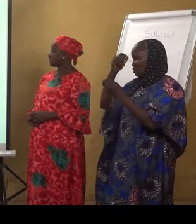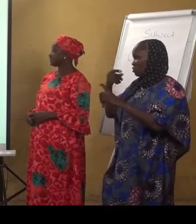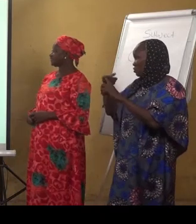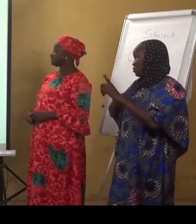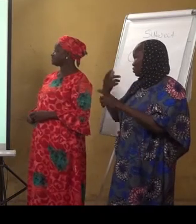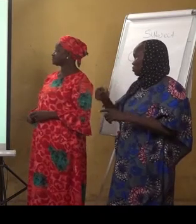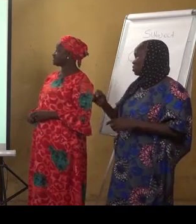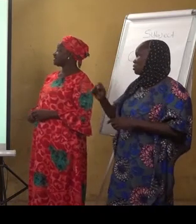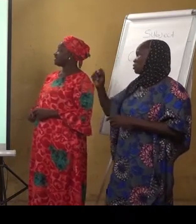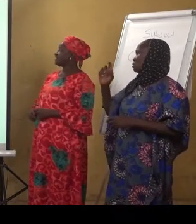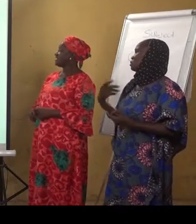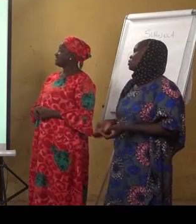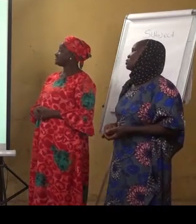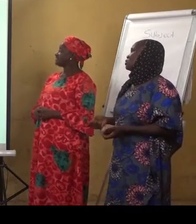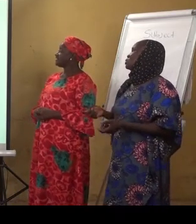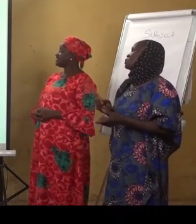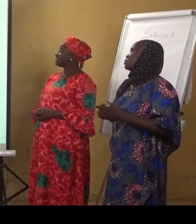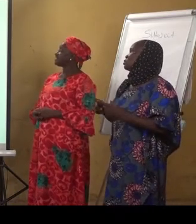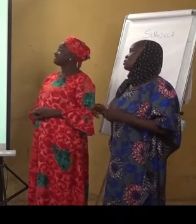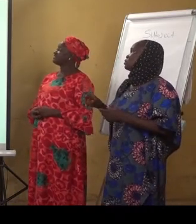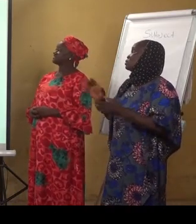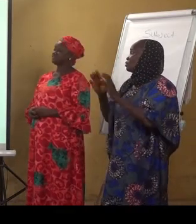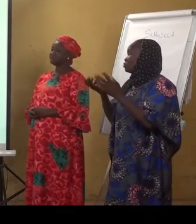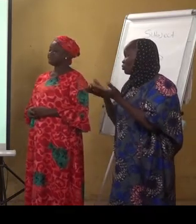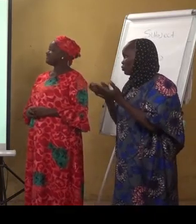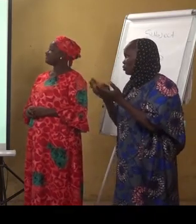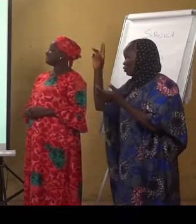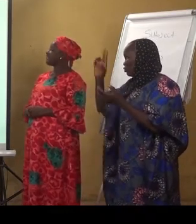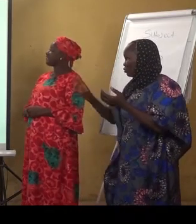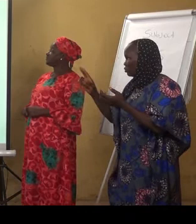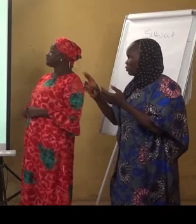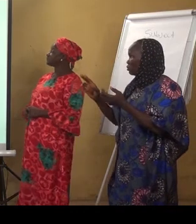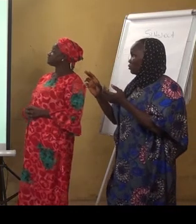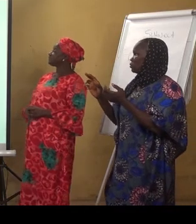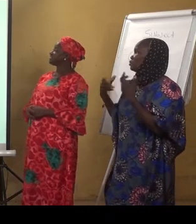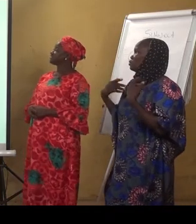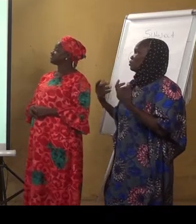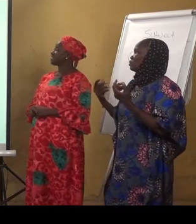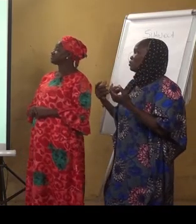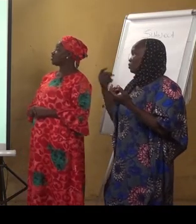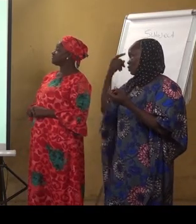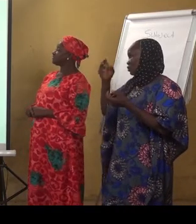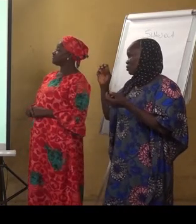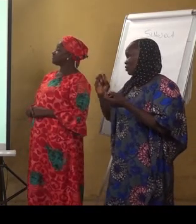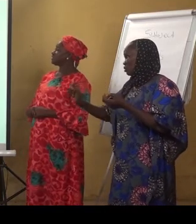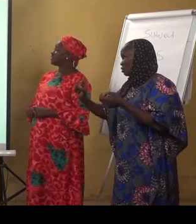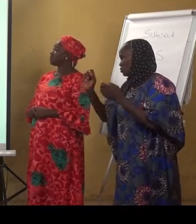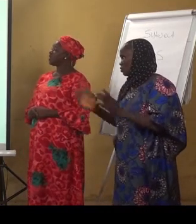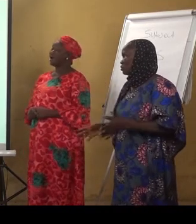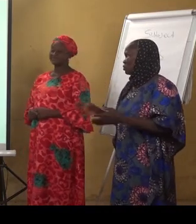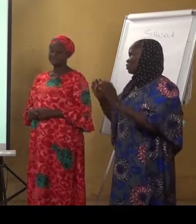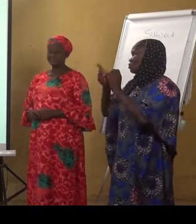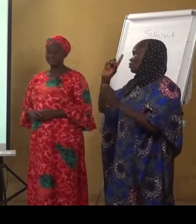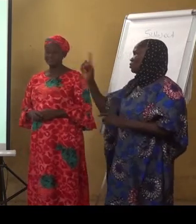have learned a lot. Then, the references that I use for this write-up,